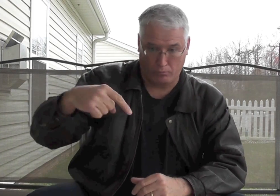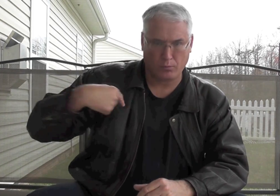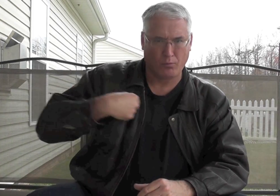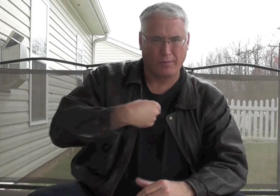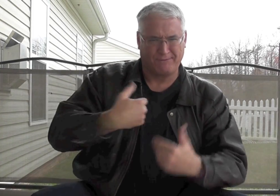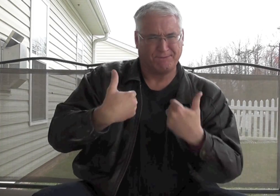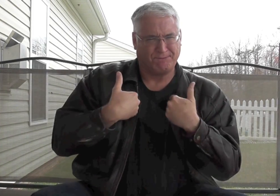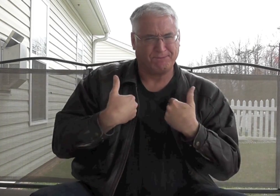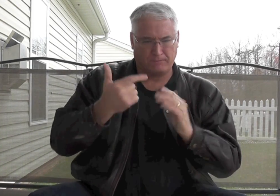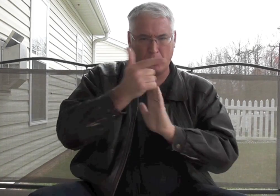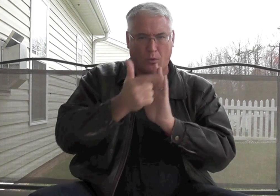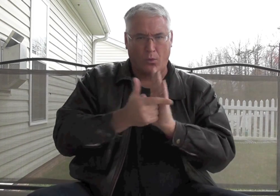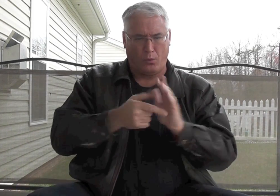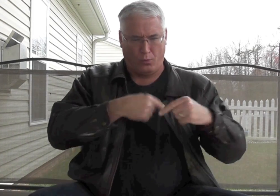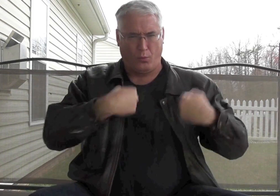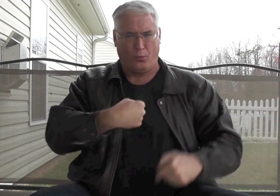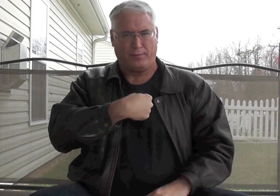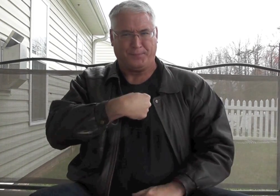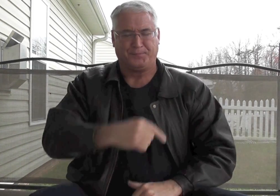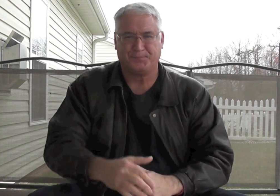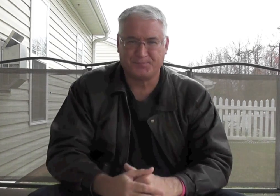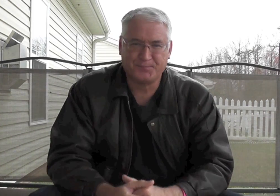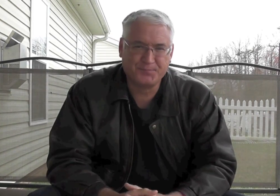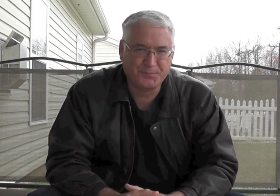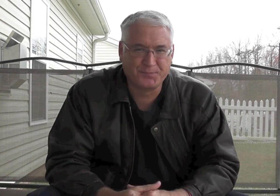We all have the law written on our hearts.